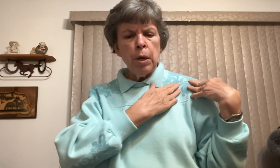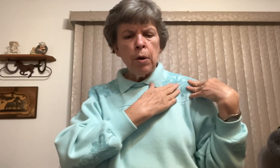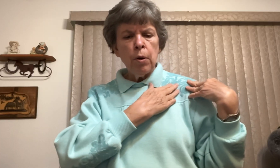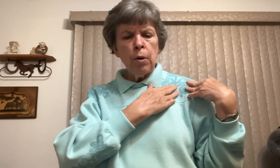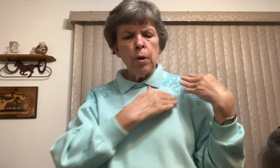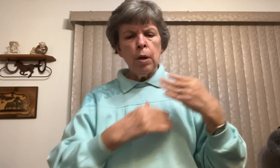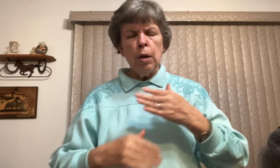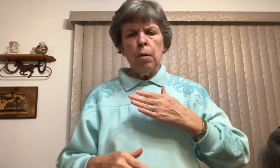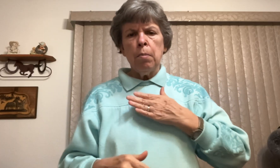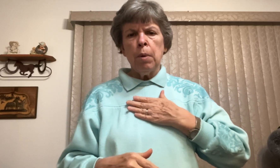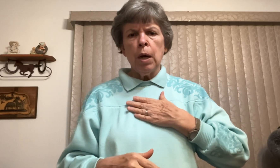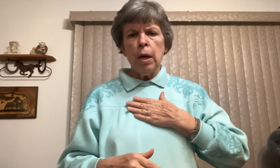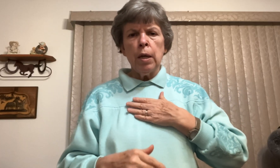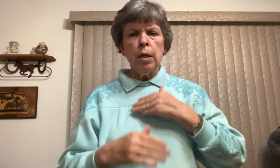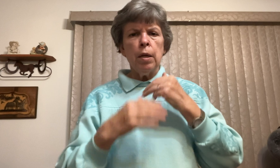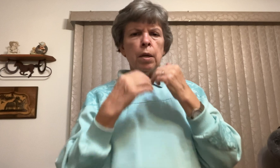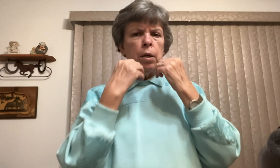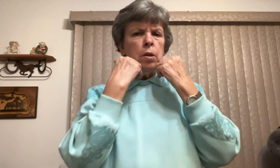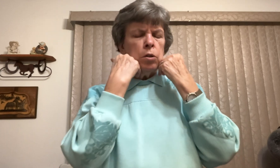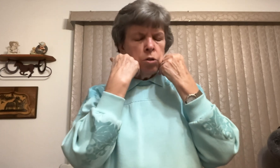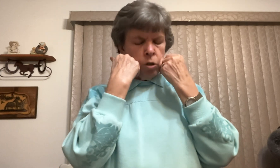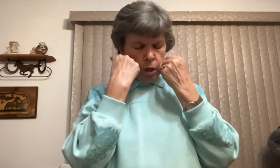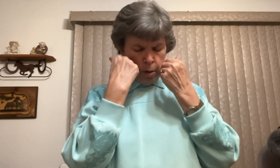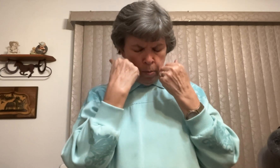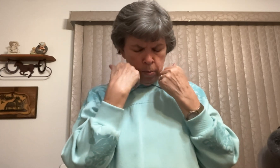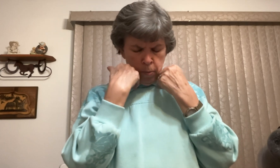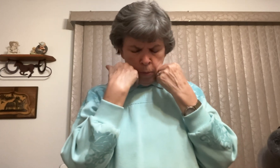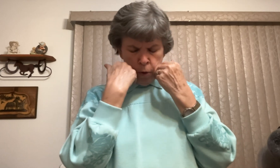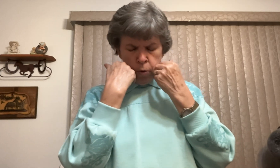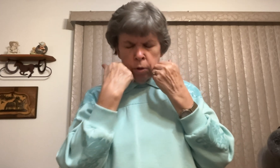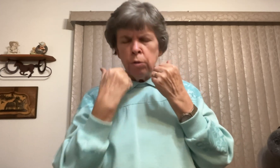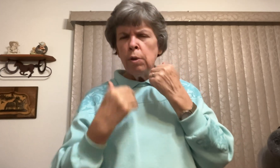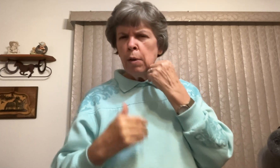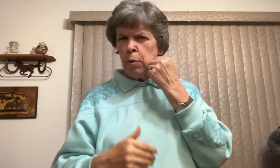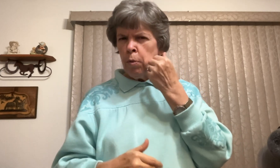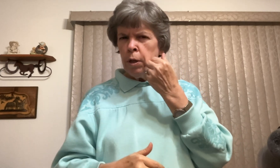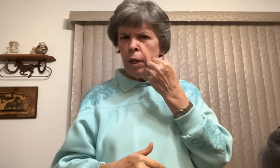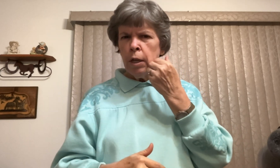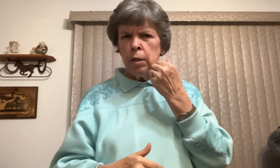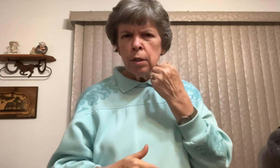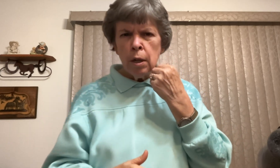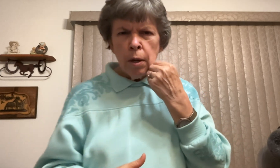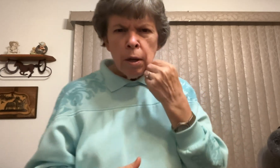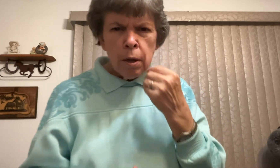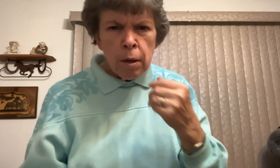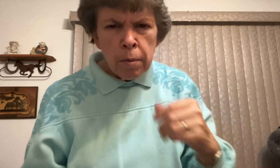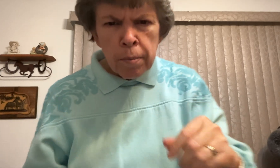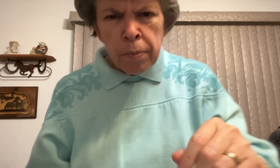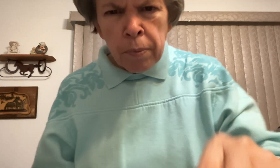bear my shame. You can do that with one hand,